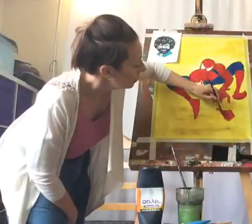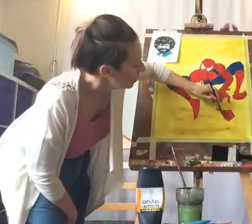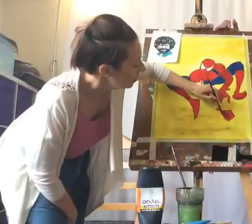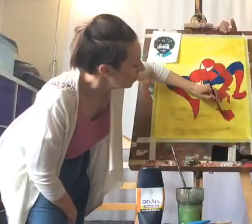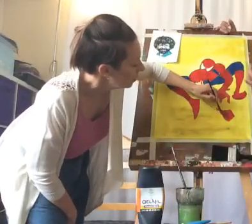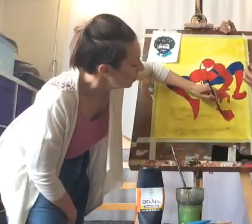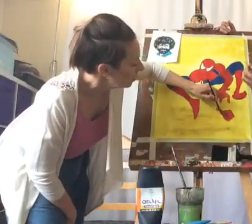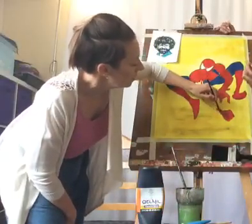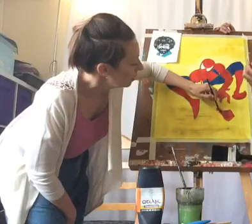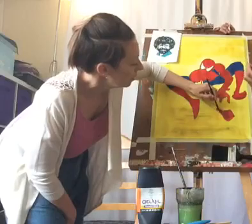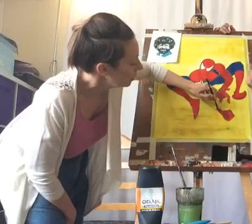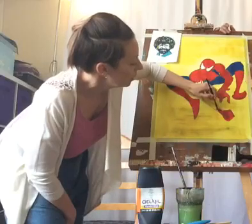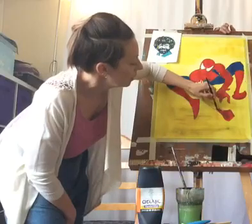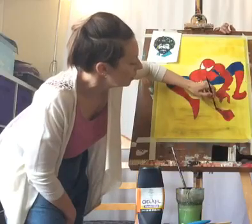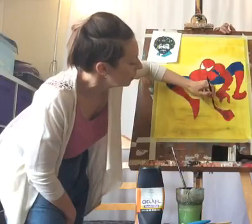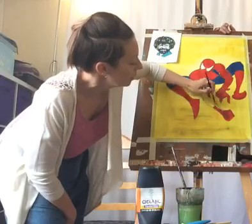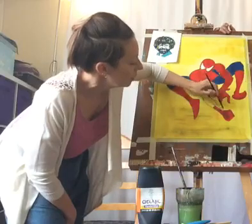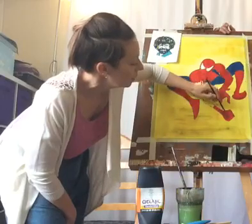does.